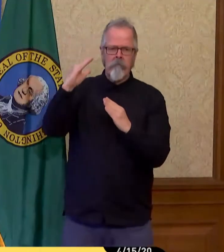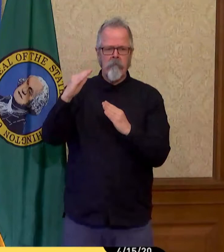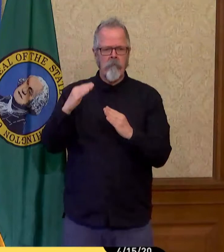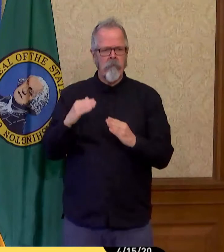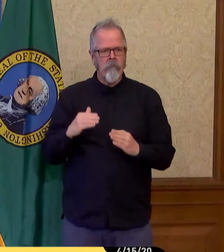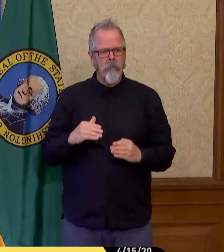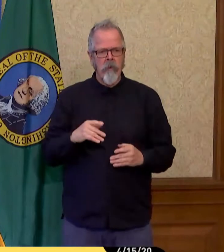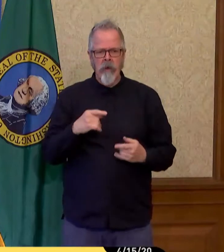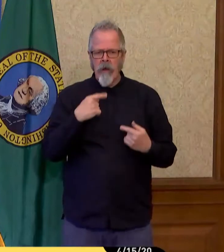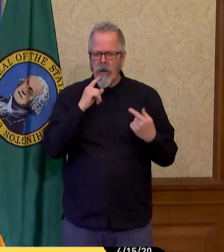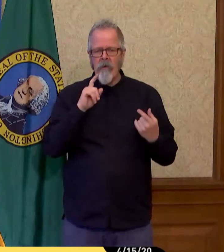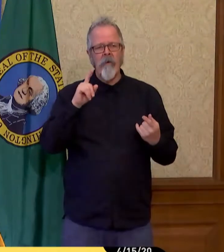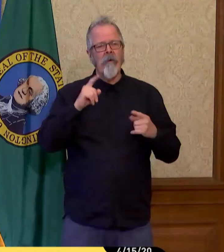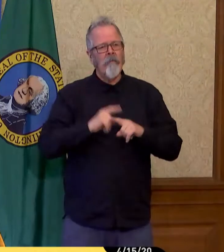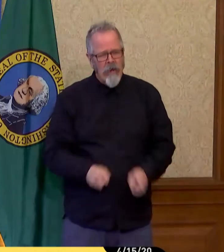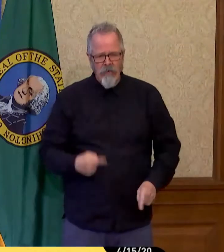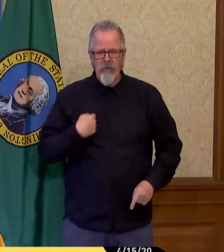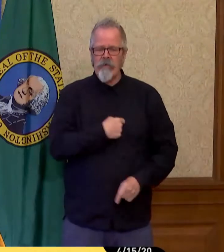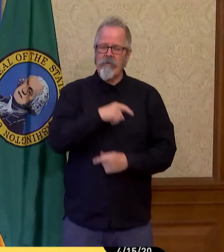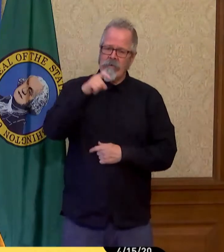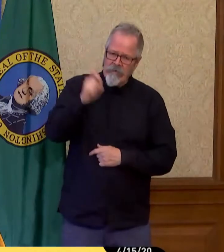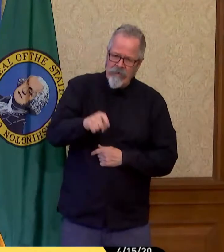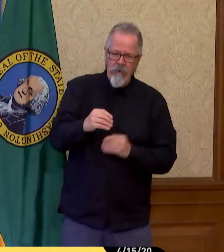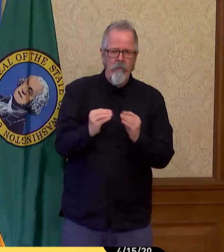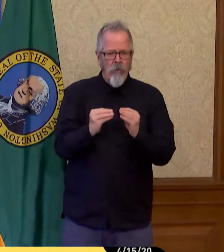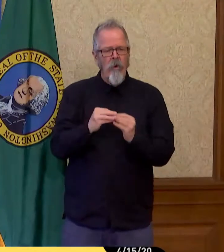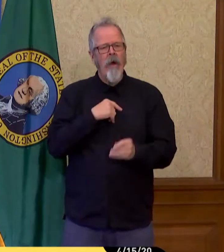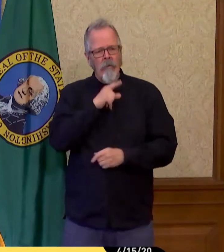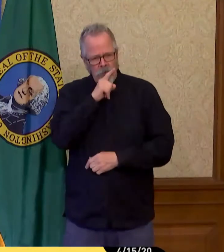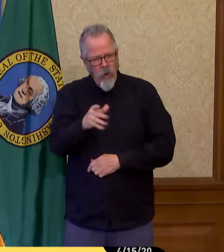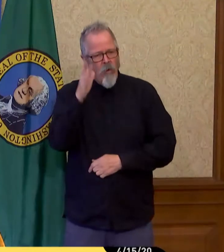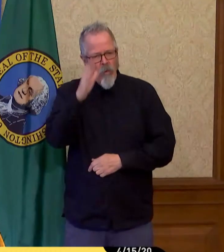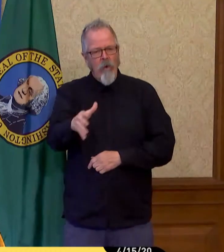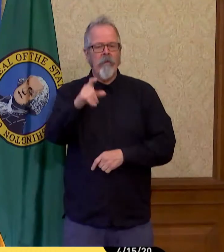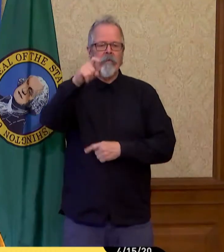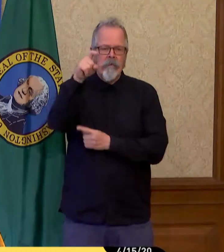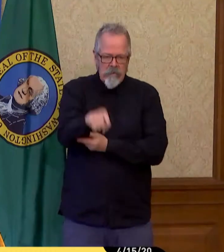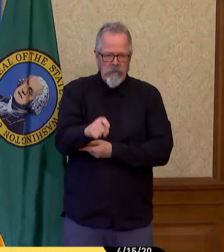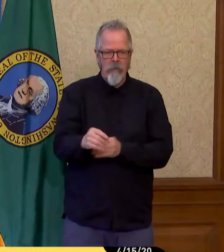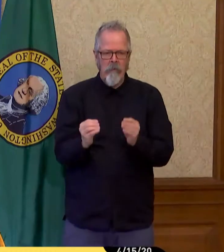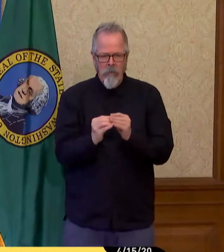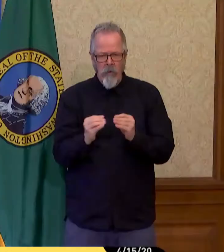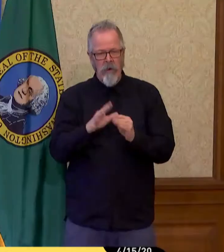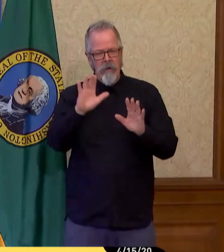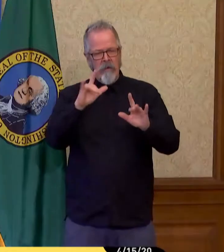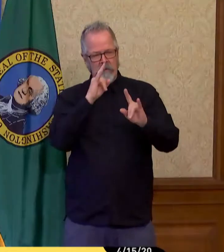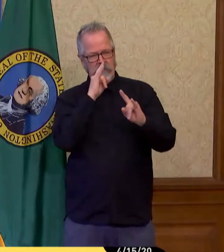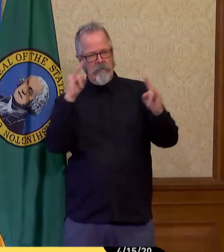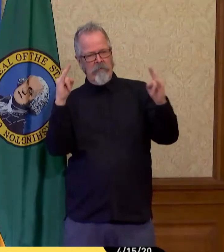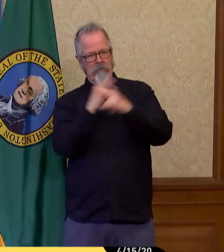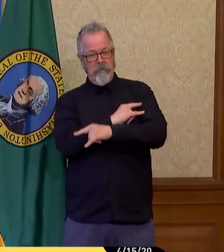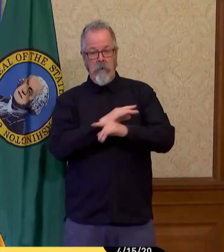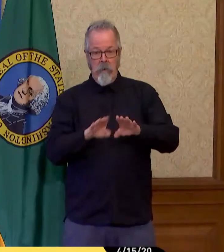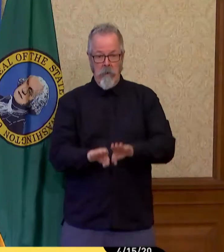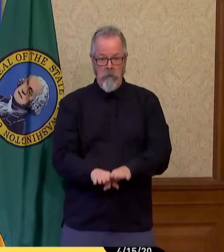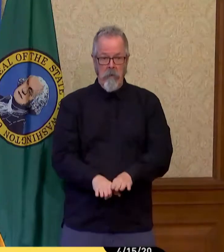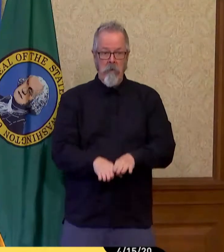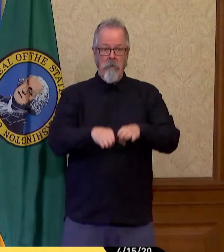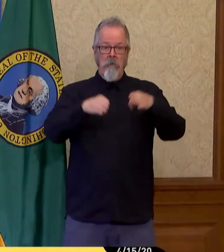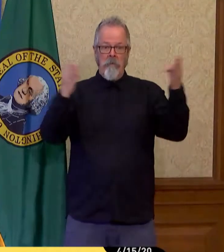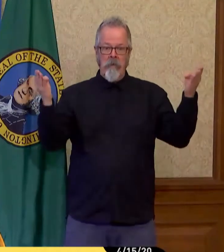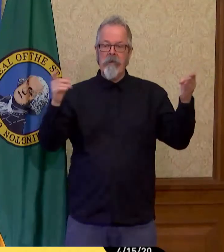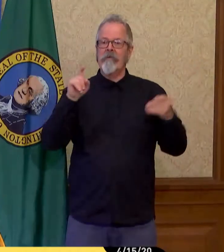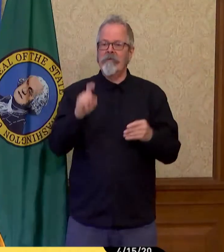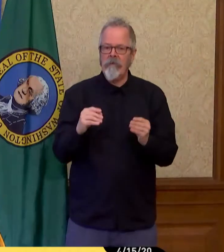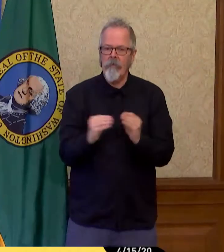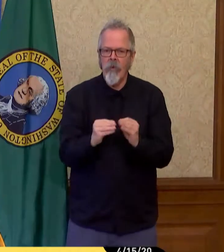That seems counterintuitive, but it is the case because we'll have people coming back to work who are going to want to get tested and